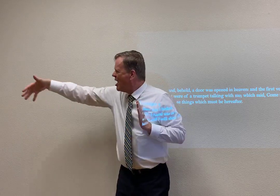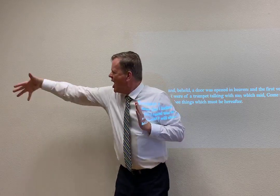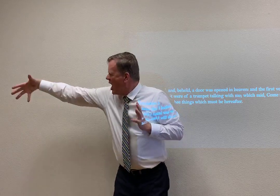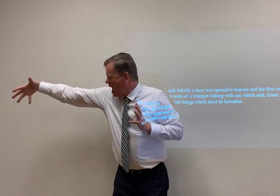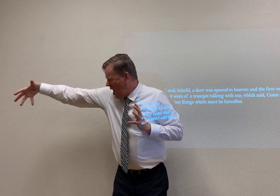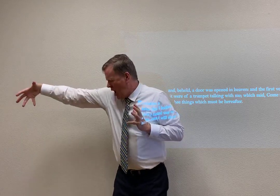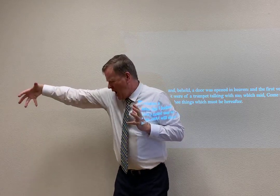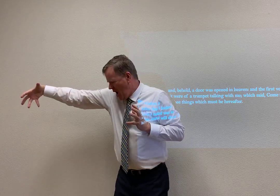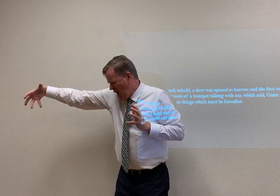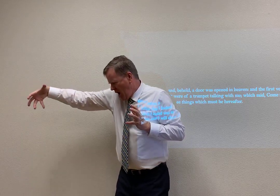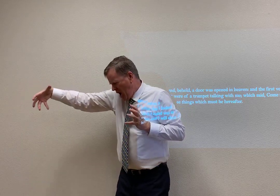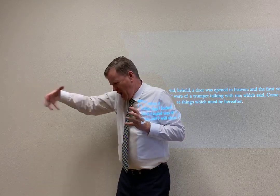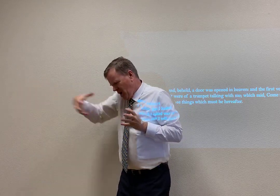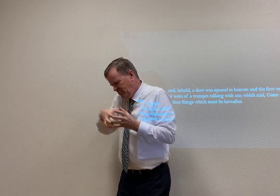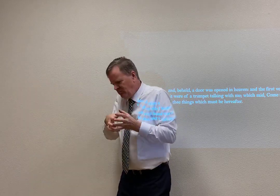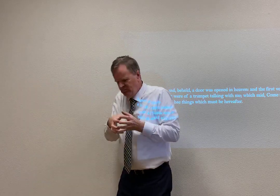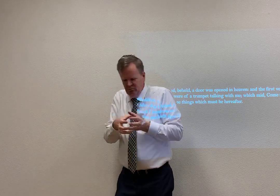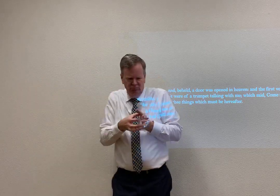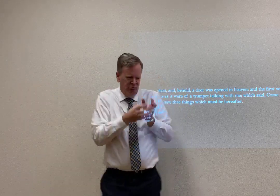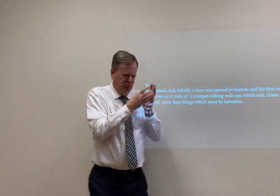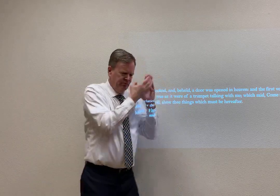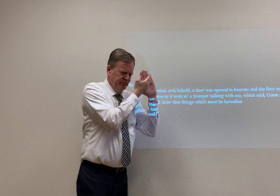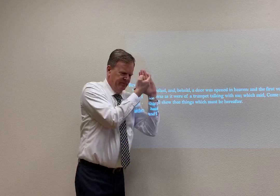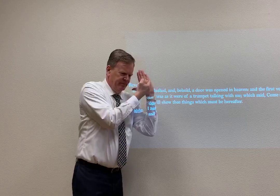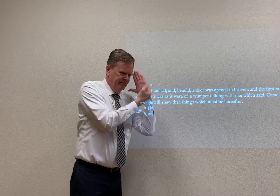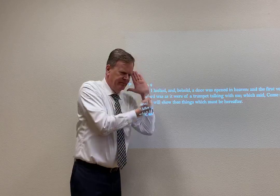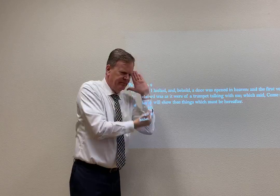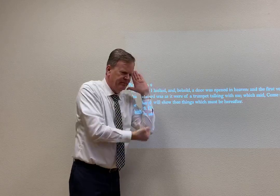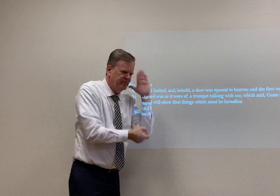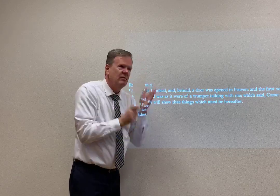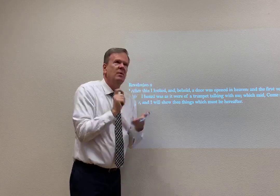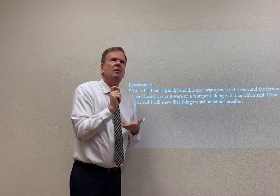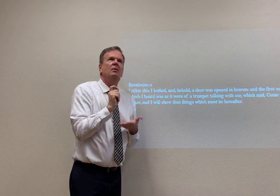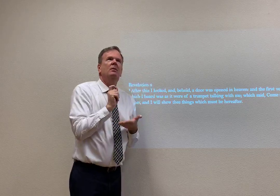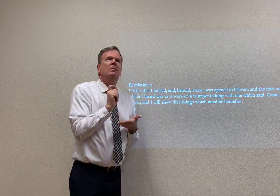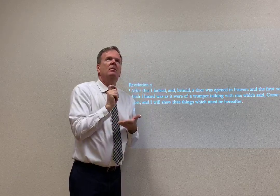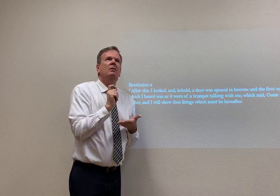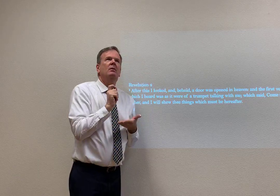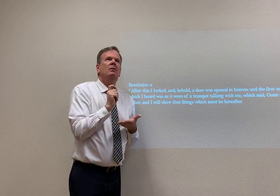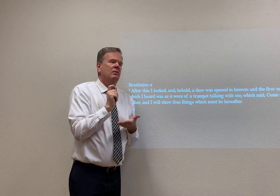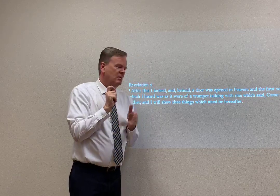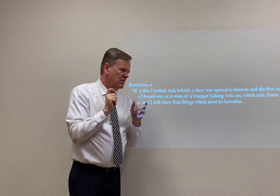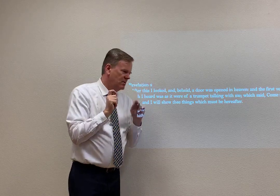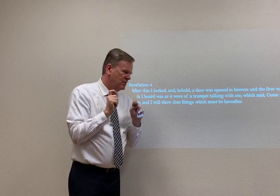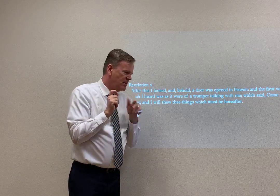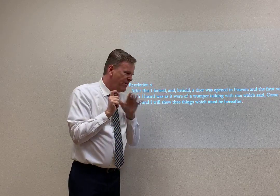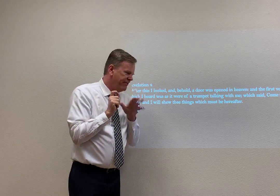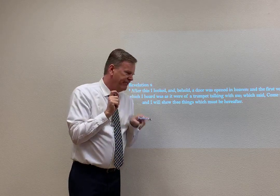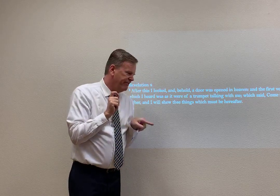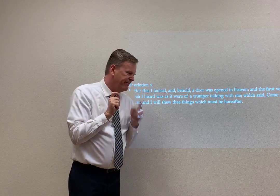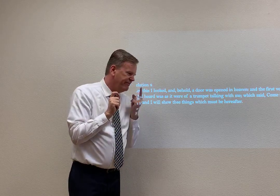things that happen. Let me show you. And we see that all after chapter 4 in the book of Revelations, and that's when John writes